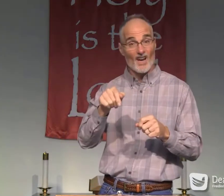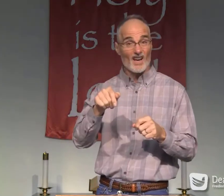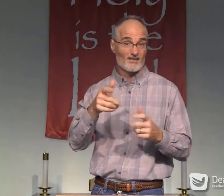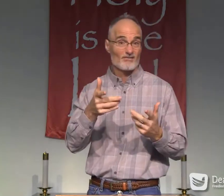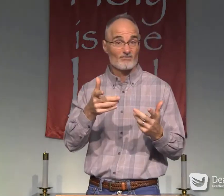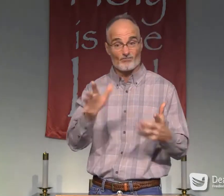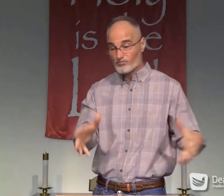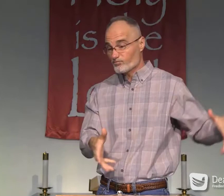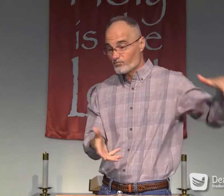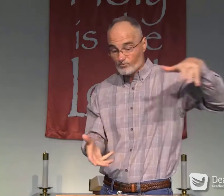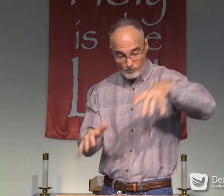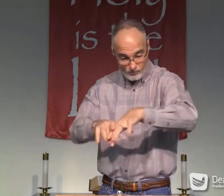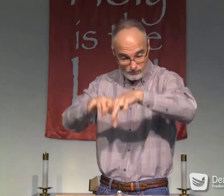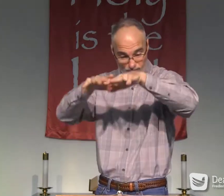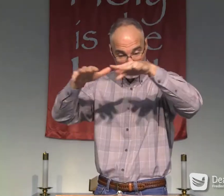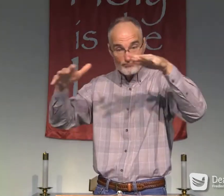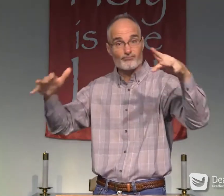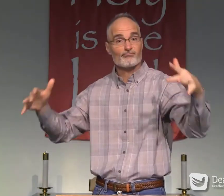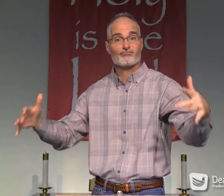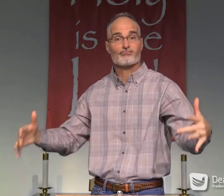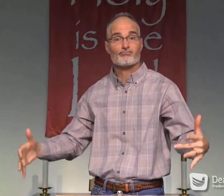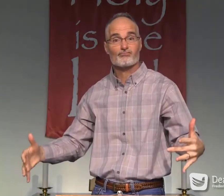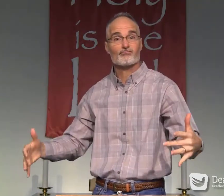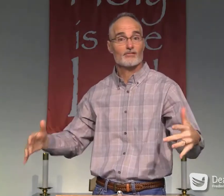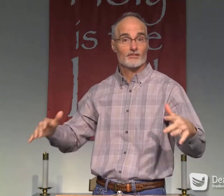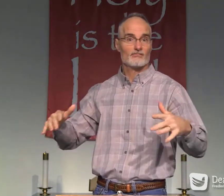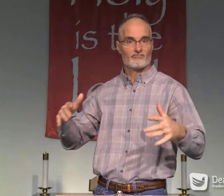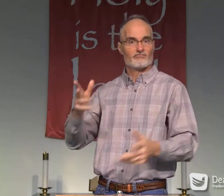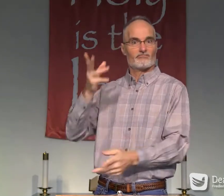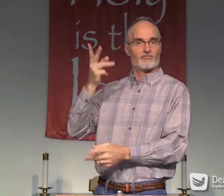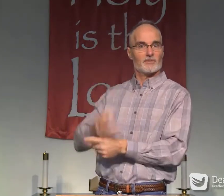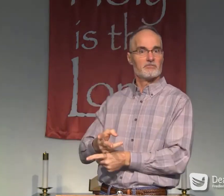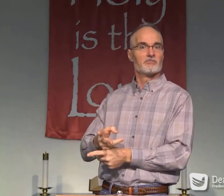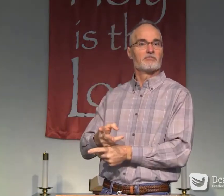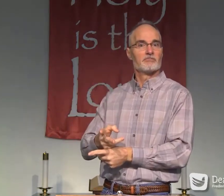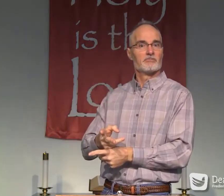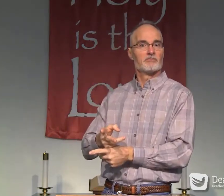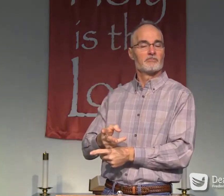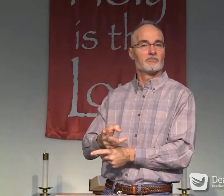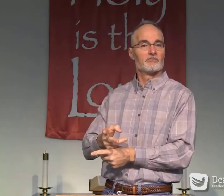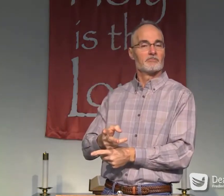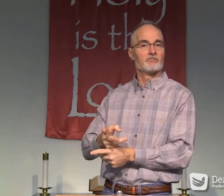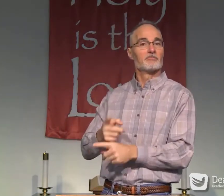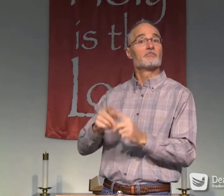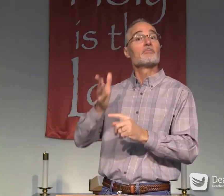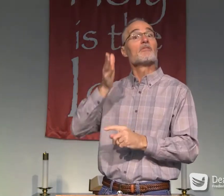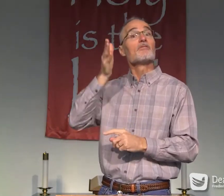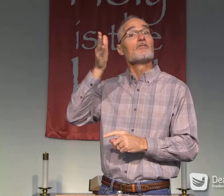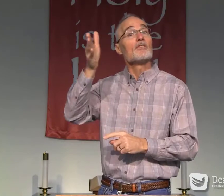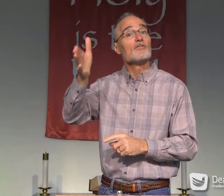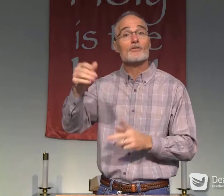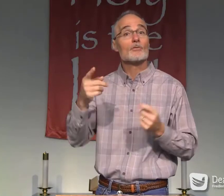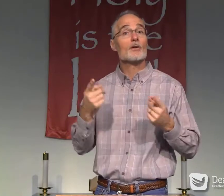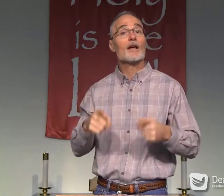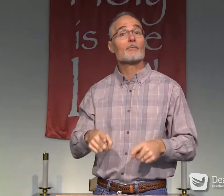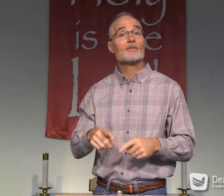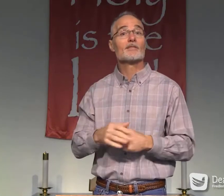specifically grain back then, you can have a whole pile of grain that you keep, but